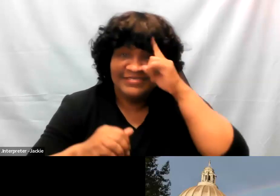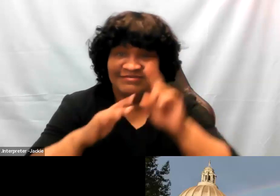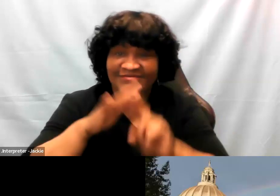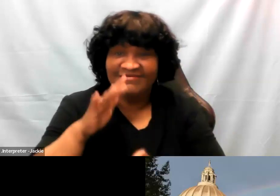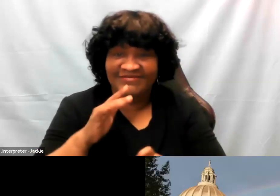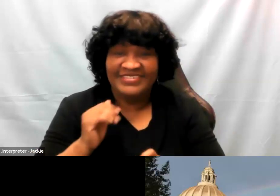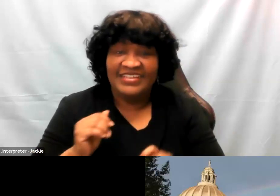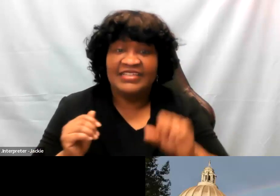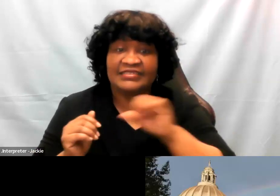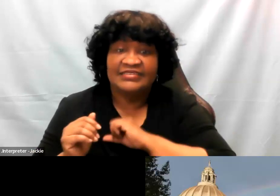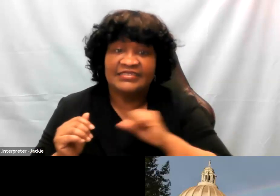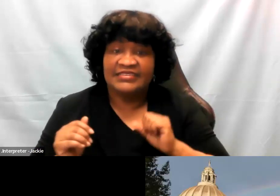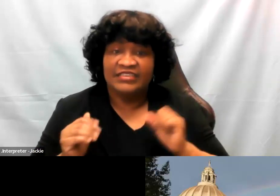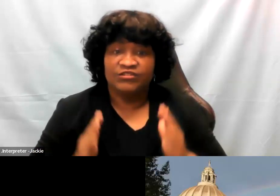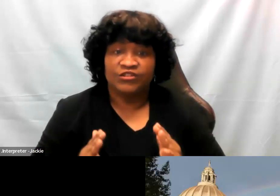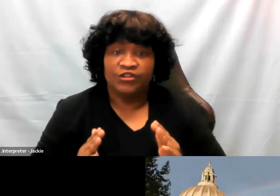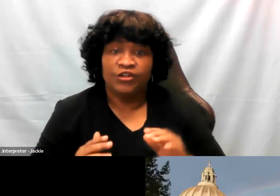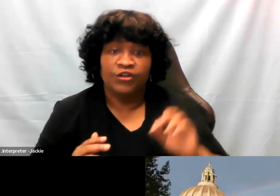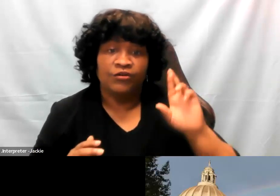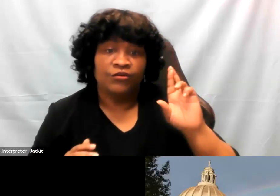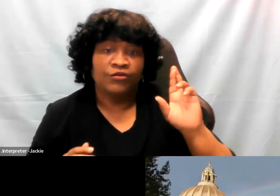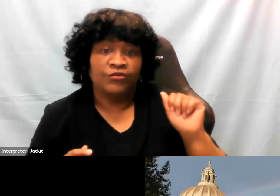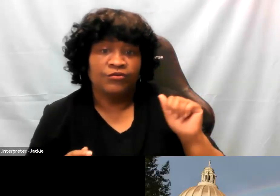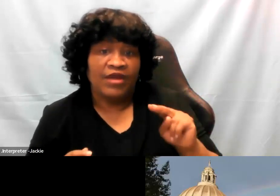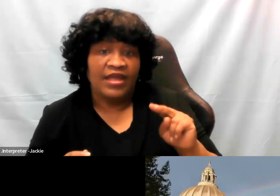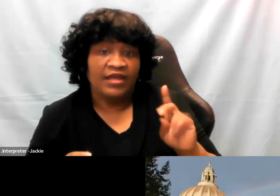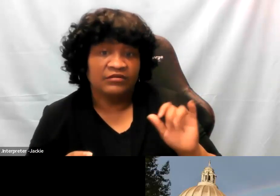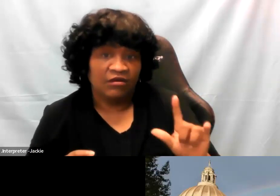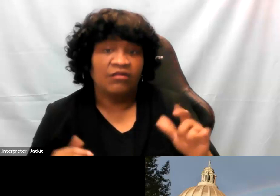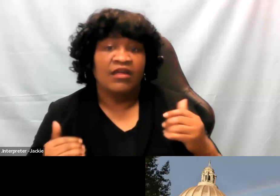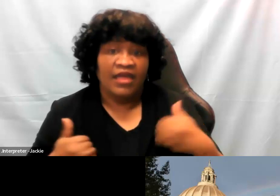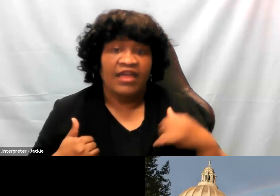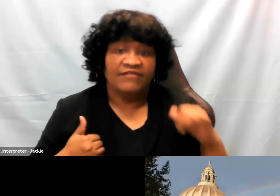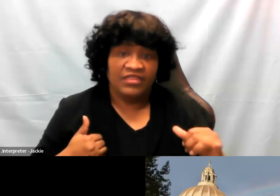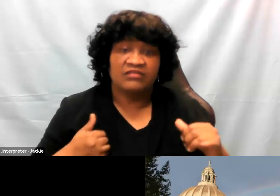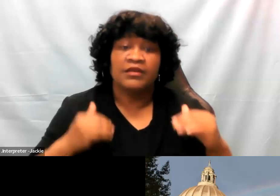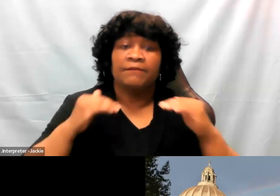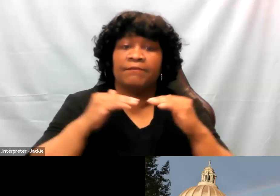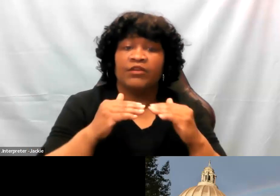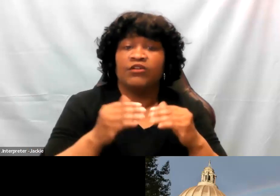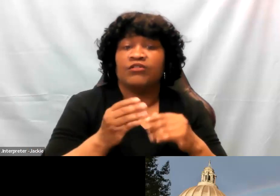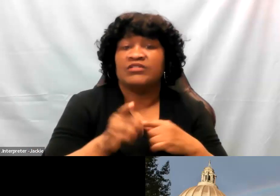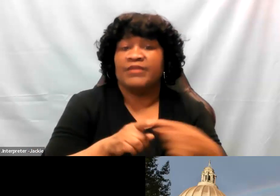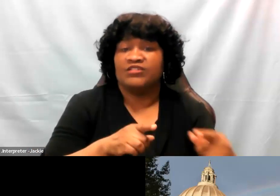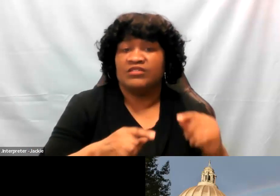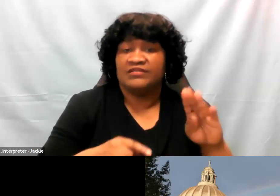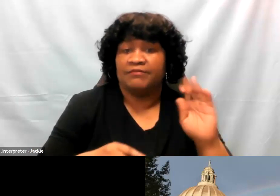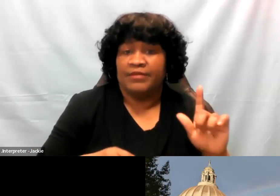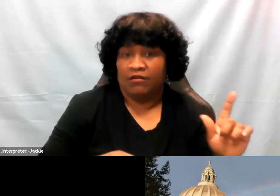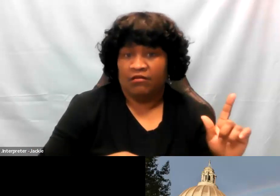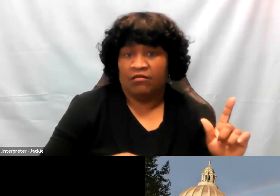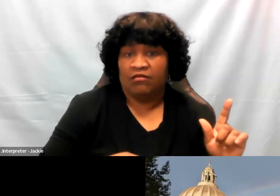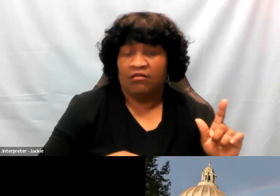so Senator Emily Randall had this bill this session, the peer specialist bill. And I know that's one that